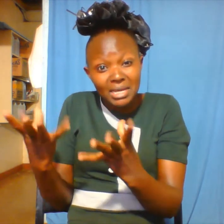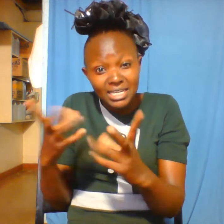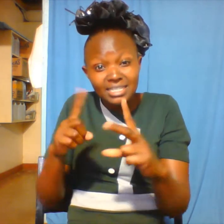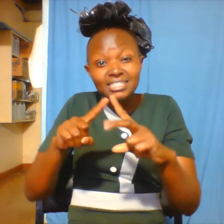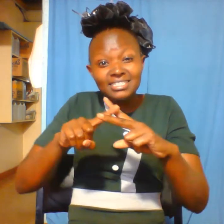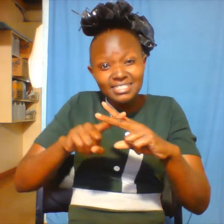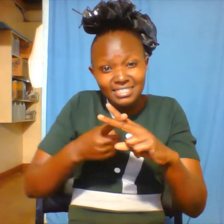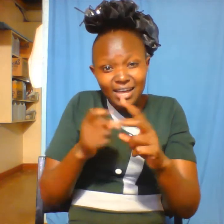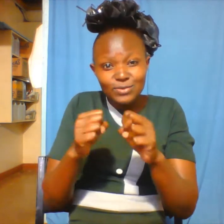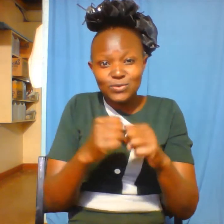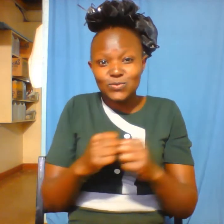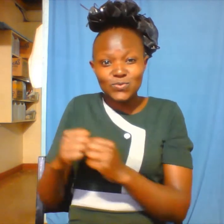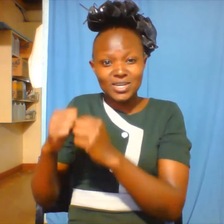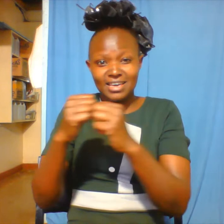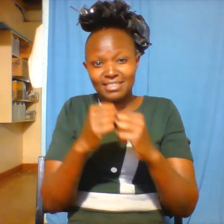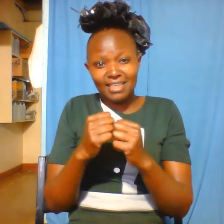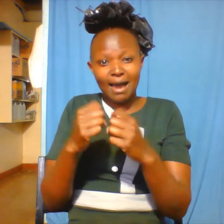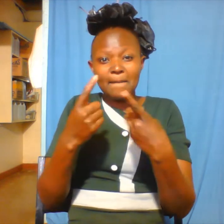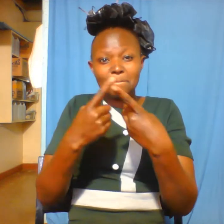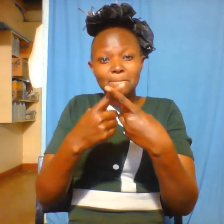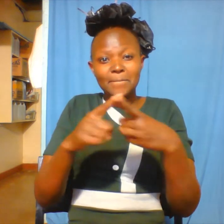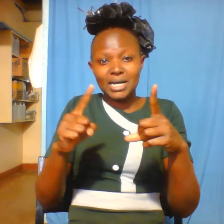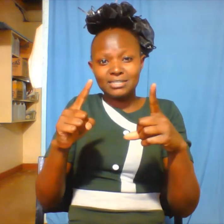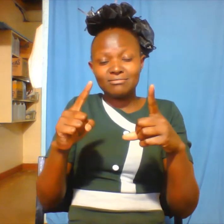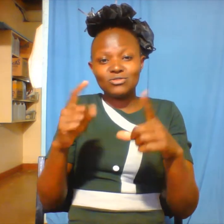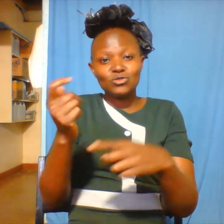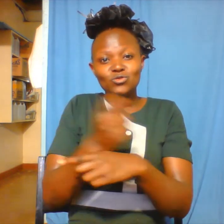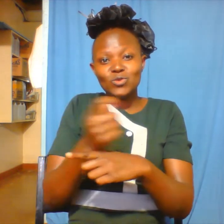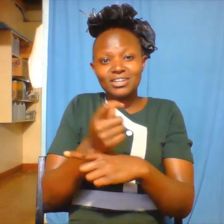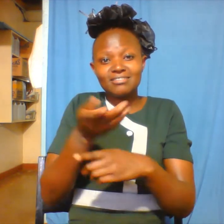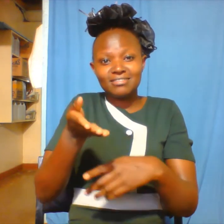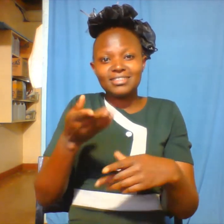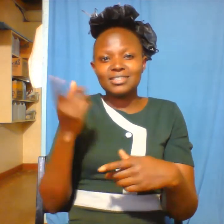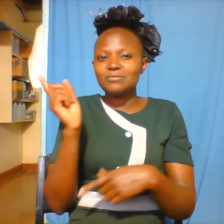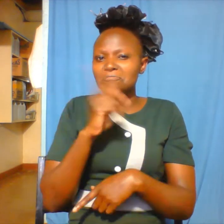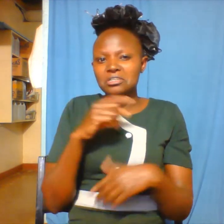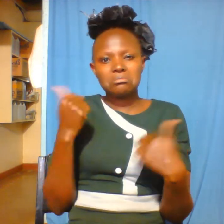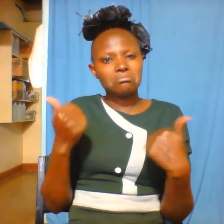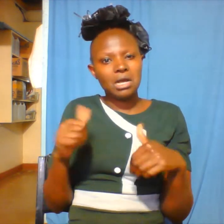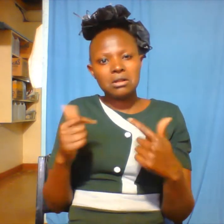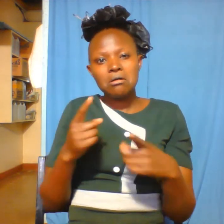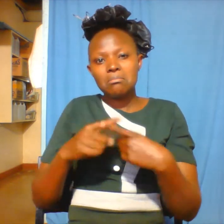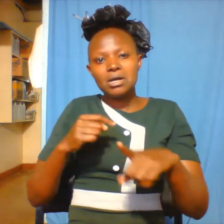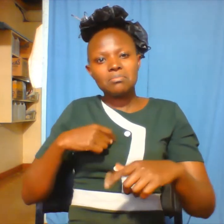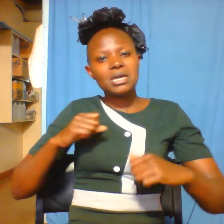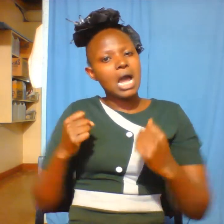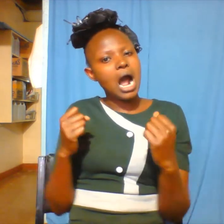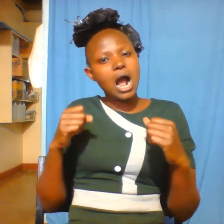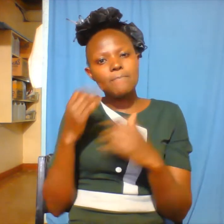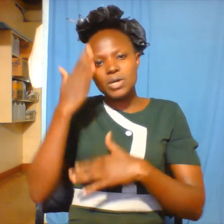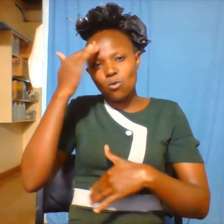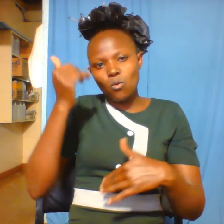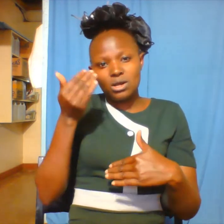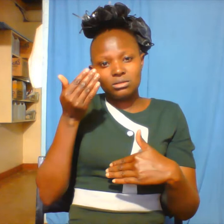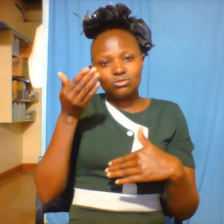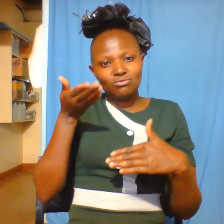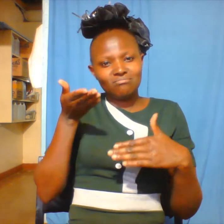students did not complete this course, but I'm happy that today I'm here to celebrate. To my family,